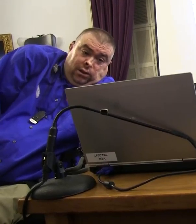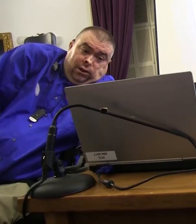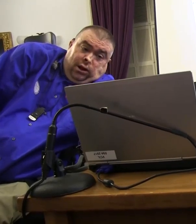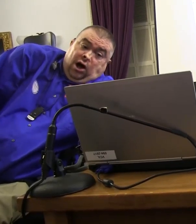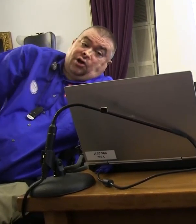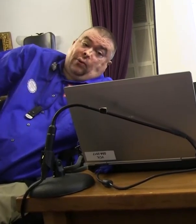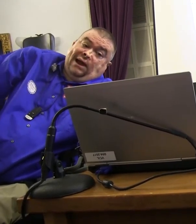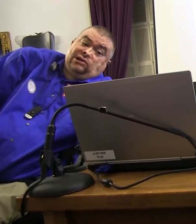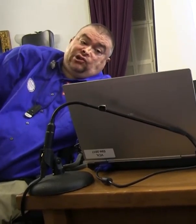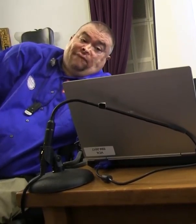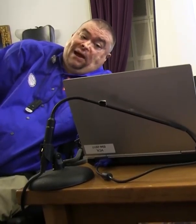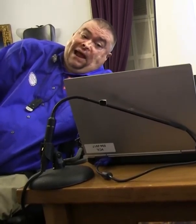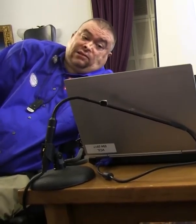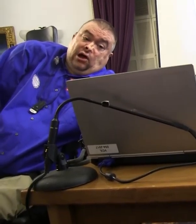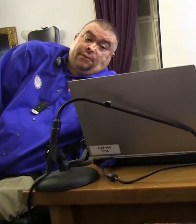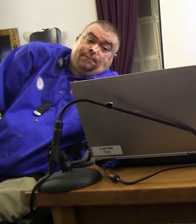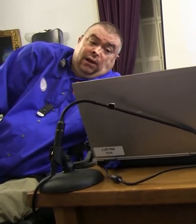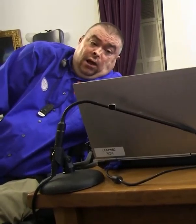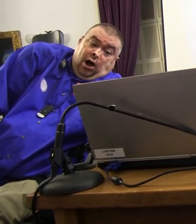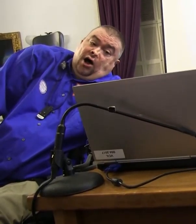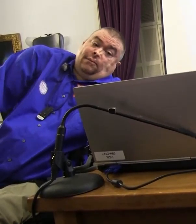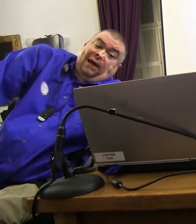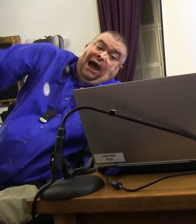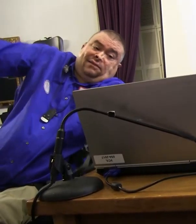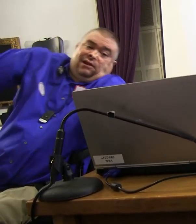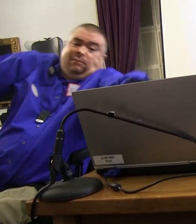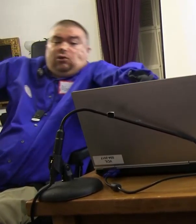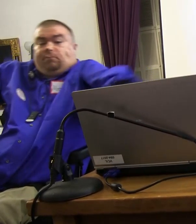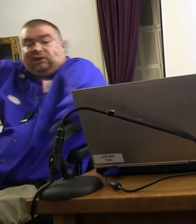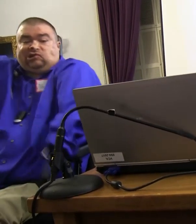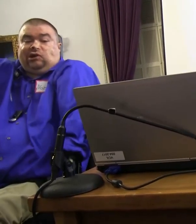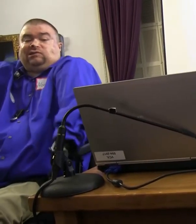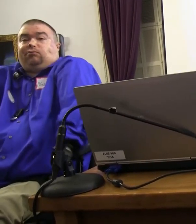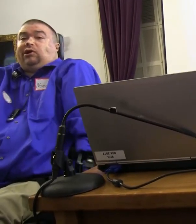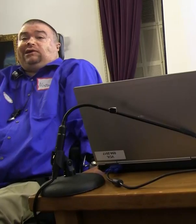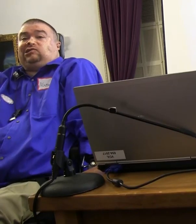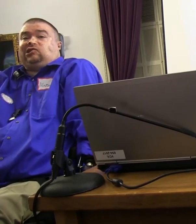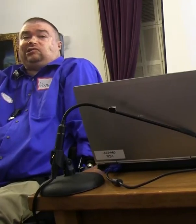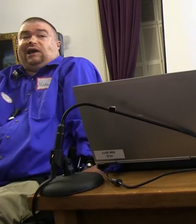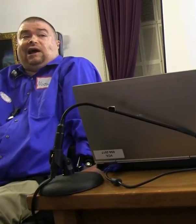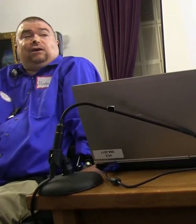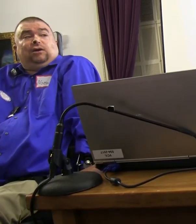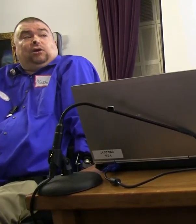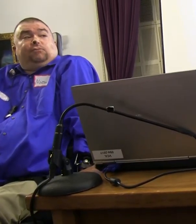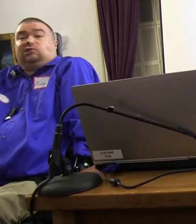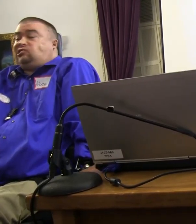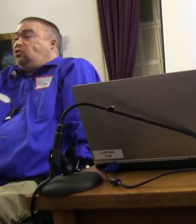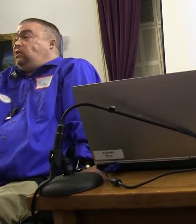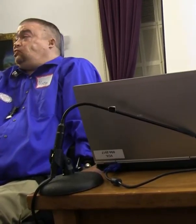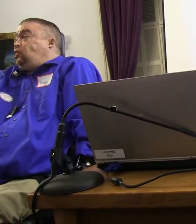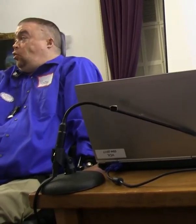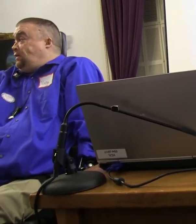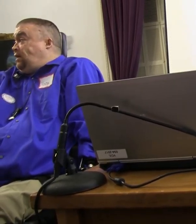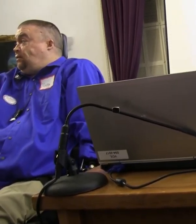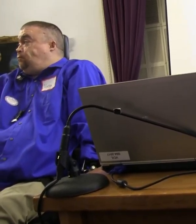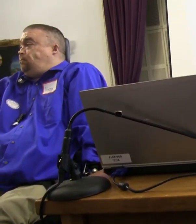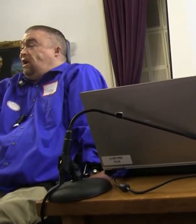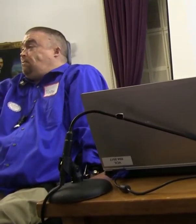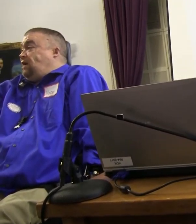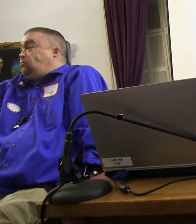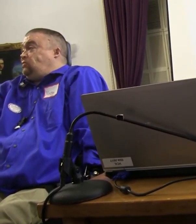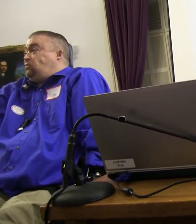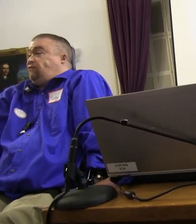on the range yeah biathlon on the tabs in the middle picture is important it's just the person who wheelchair going down